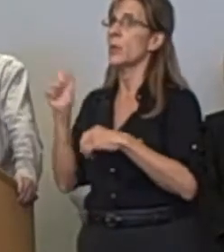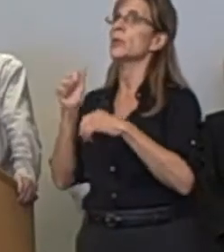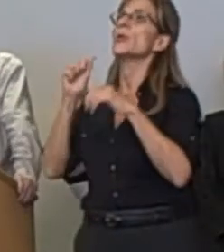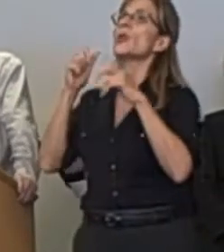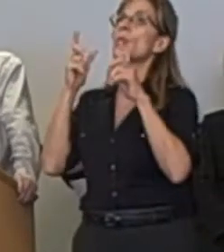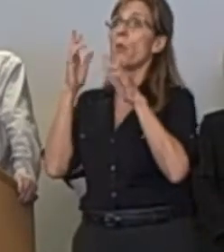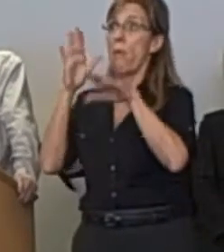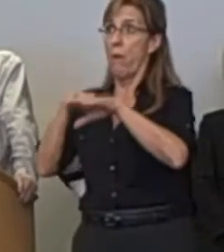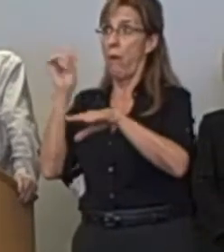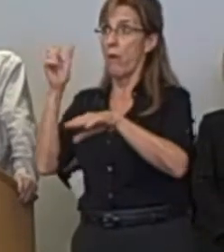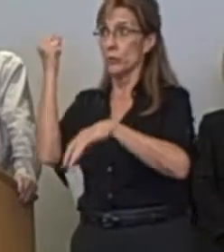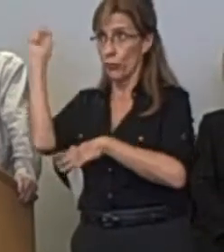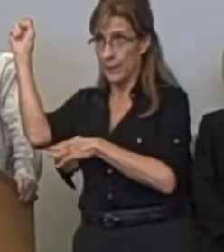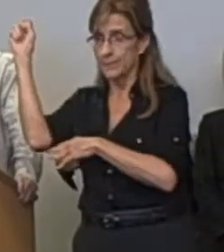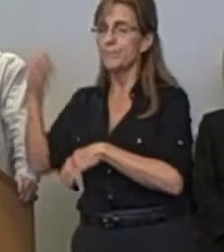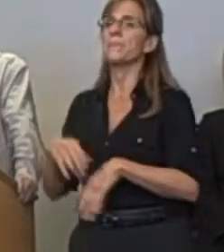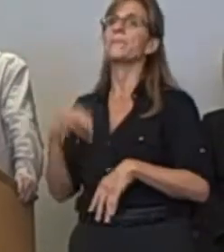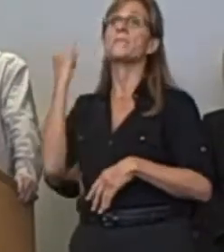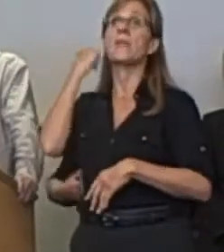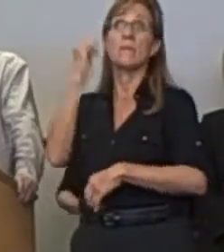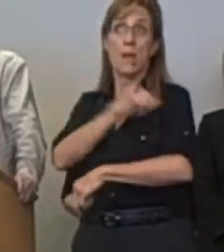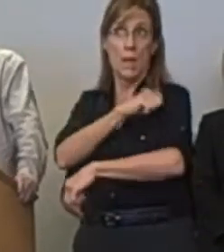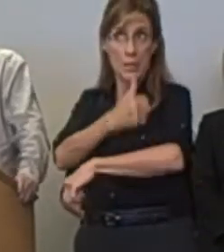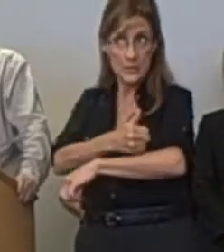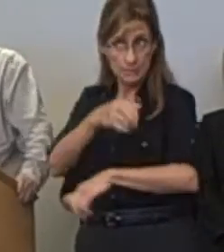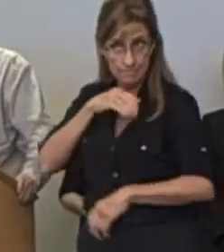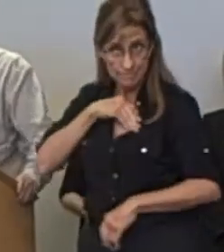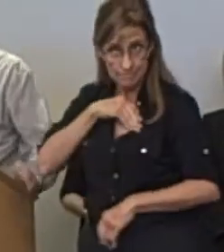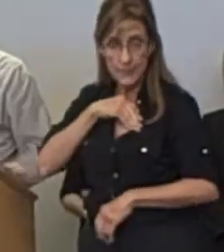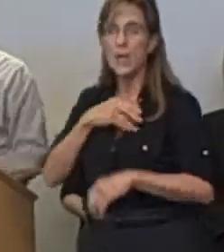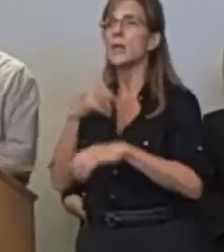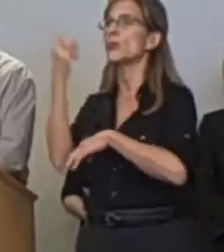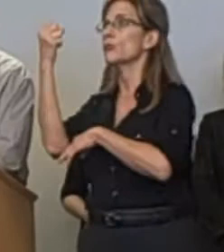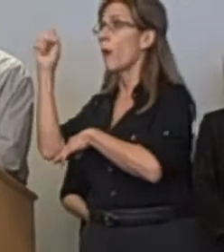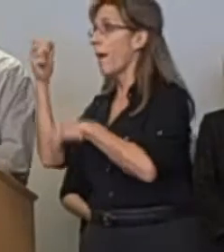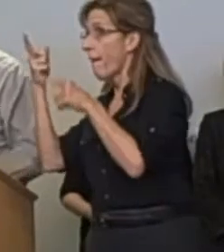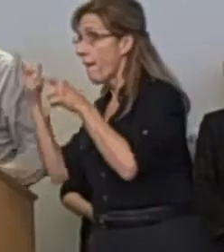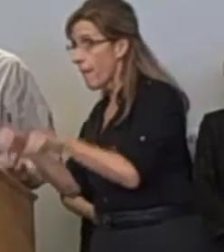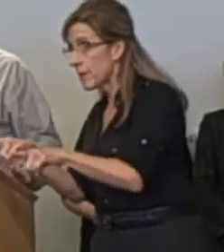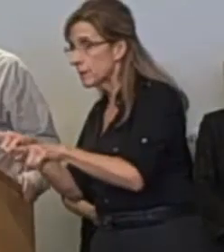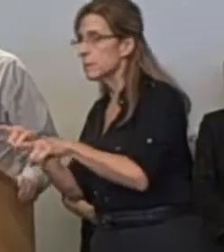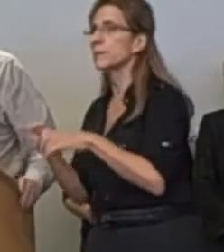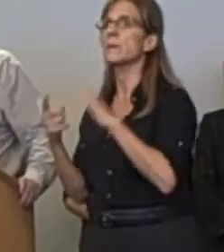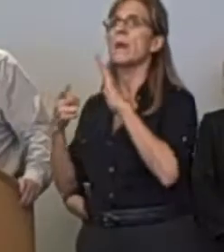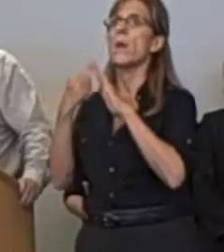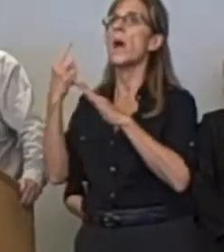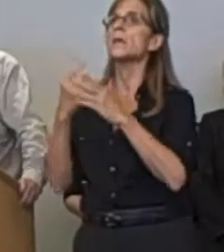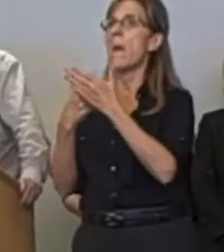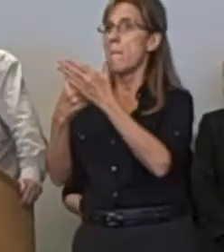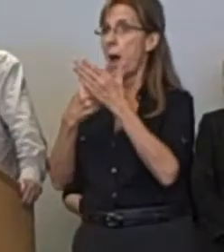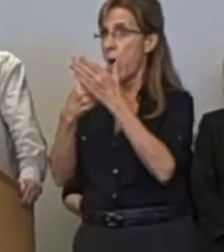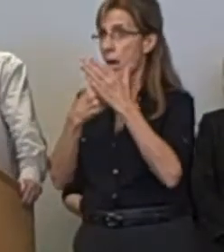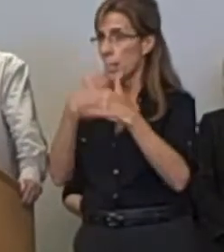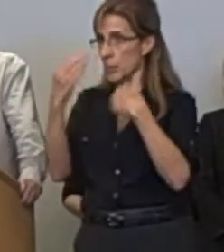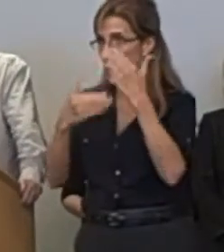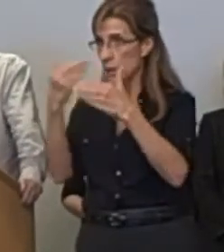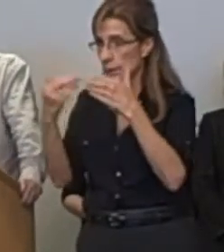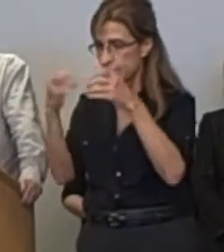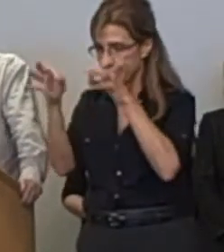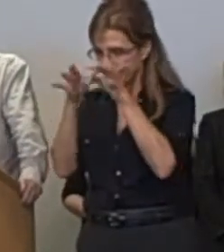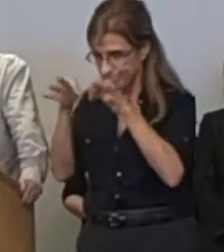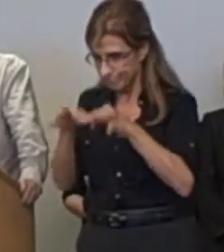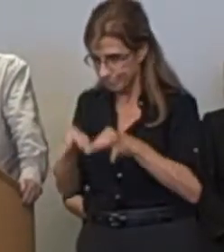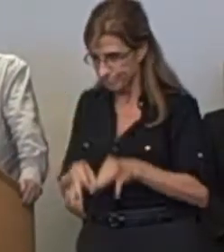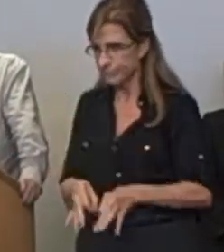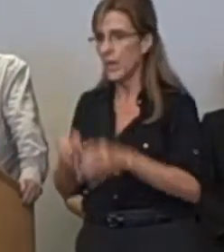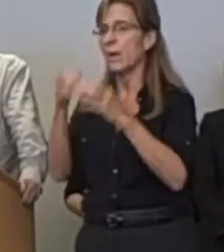strike. If the authorization is adopted, this strike can only happen once the bargaining process spelled out by state